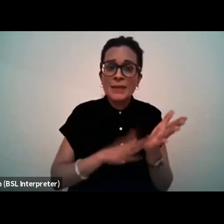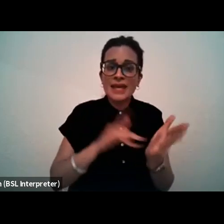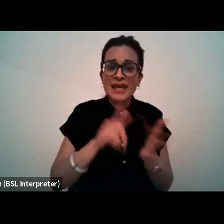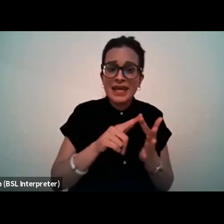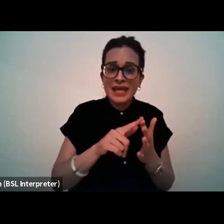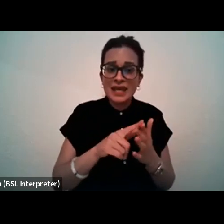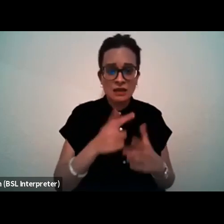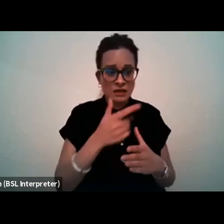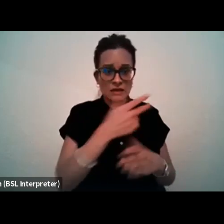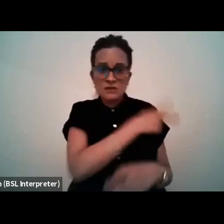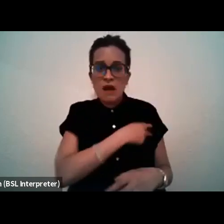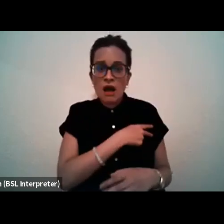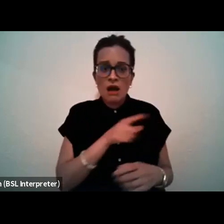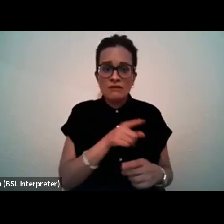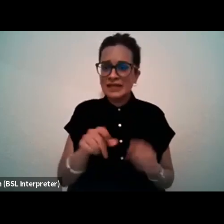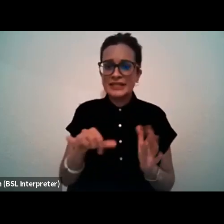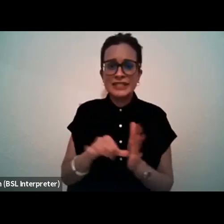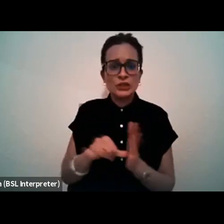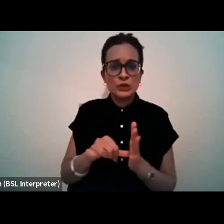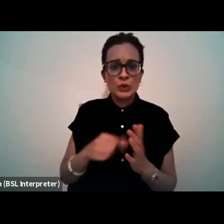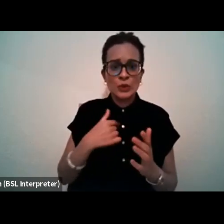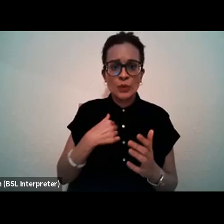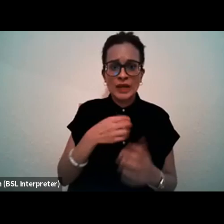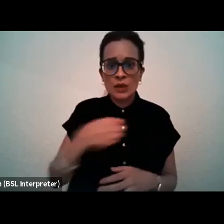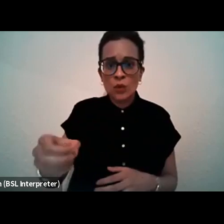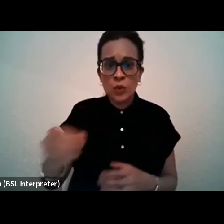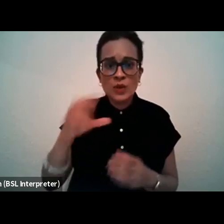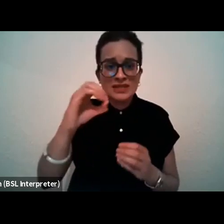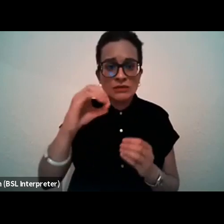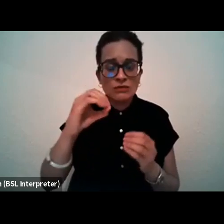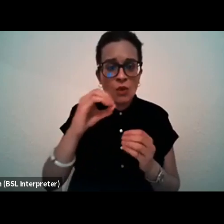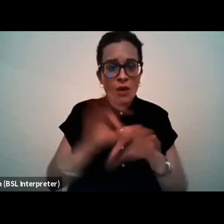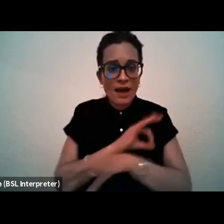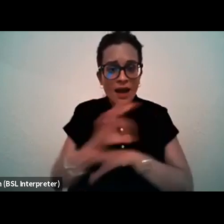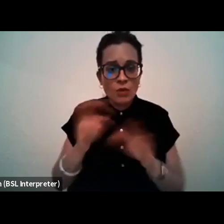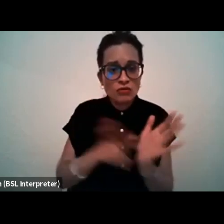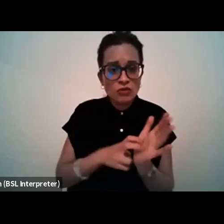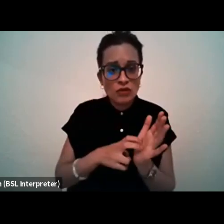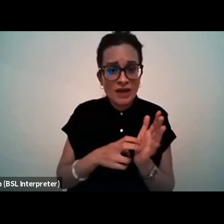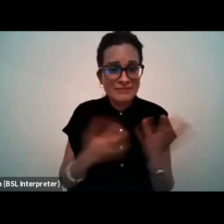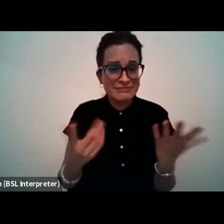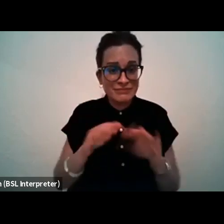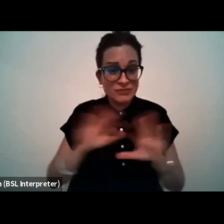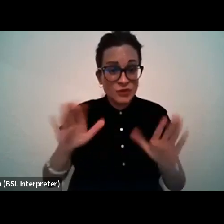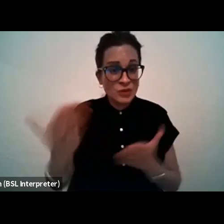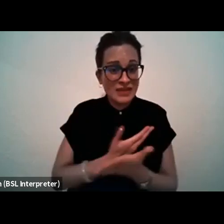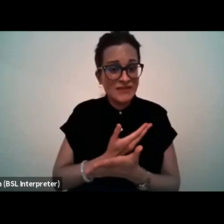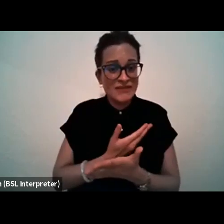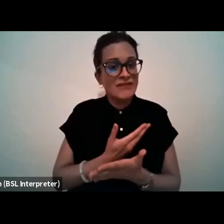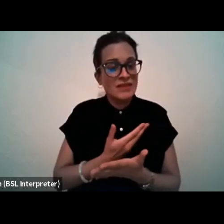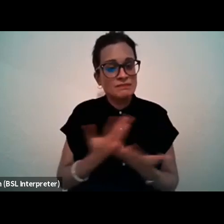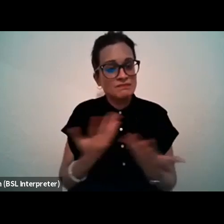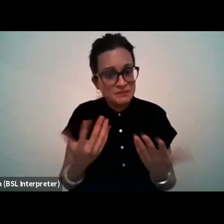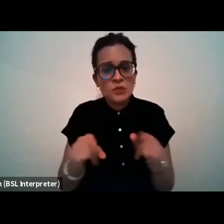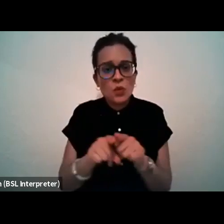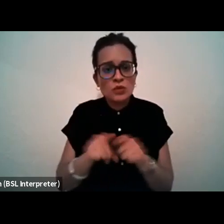where they're more likely to be in situations with 0-hour contracts and just generally unsafe working conditions.